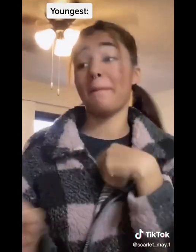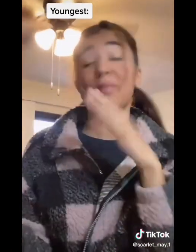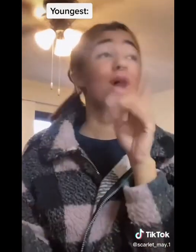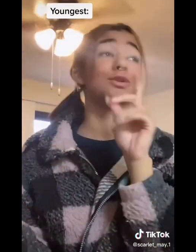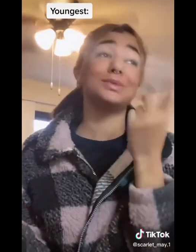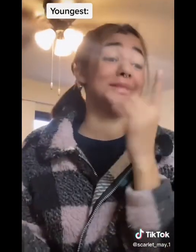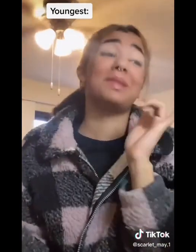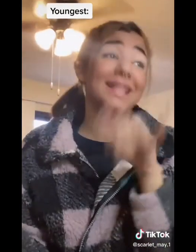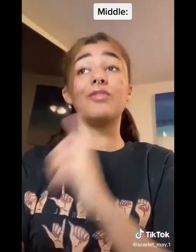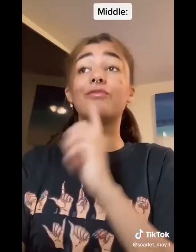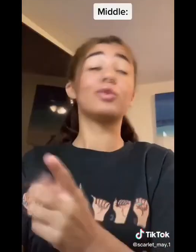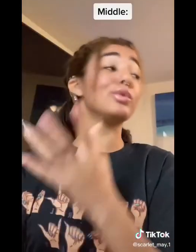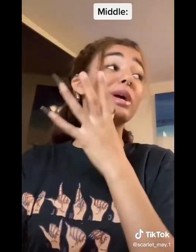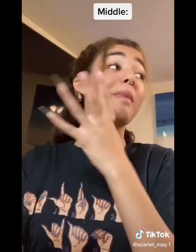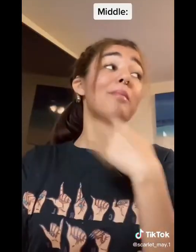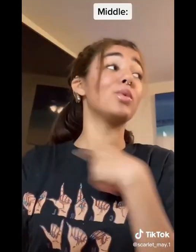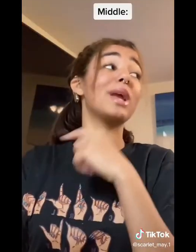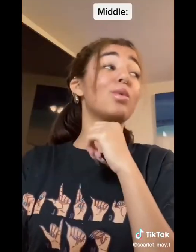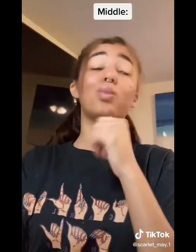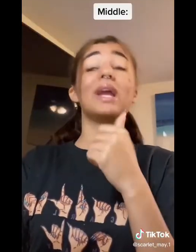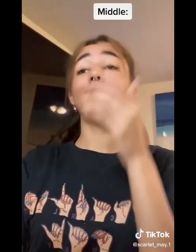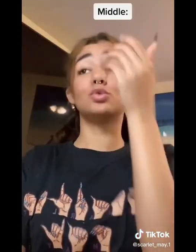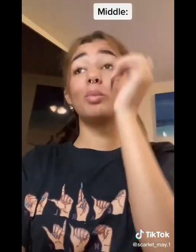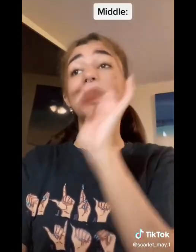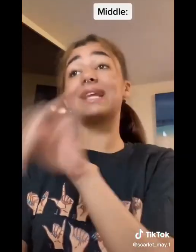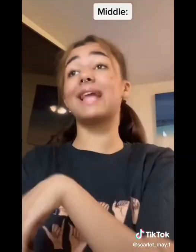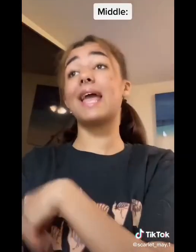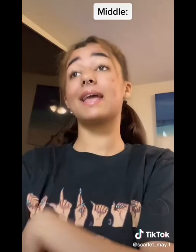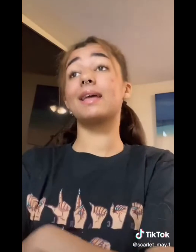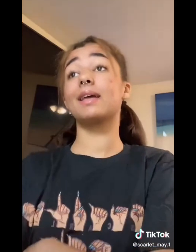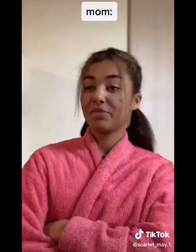doing something like that. For real, Mama, we ain't stupid like that.